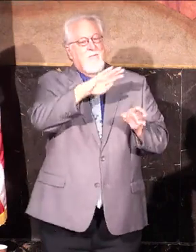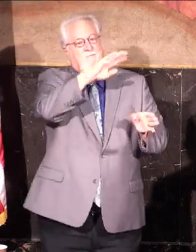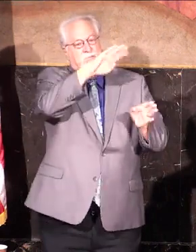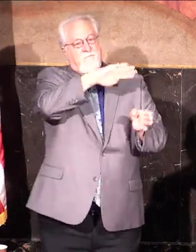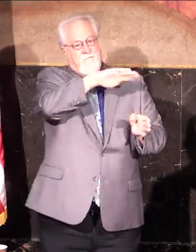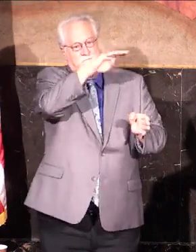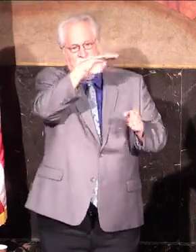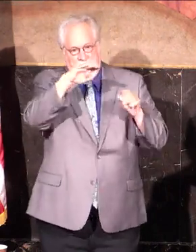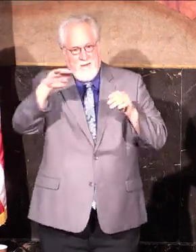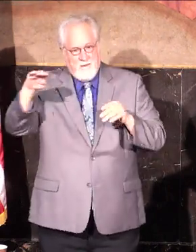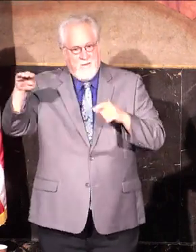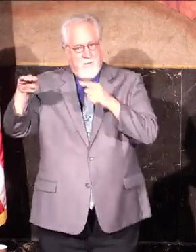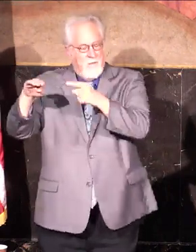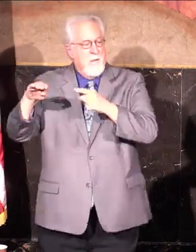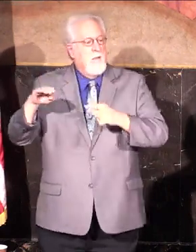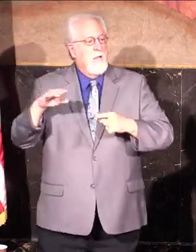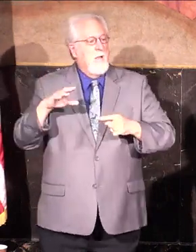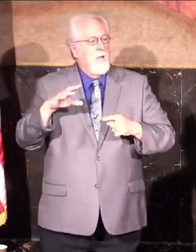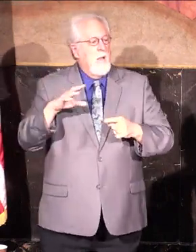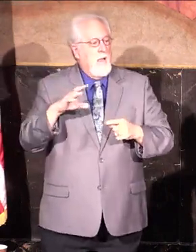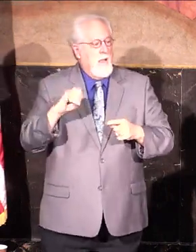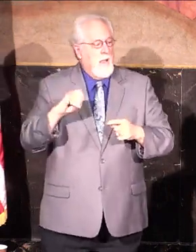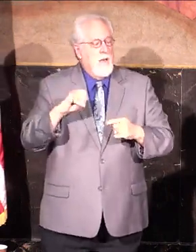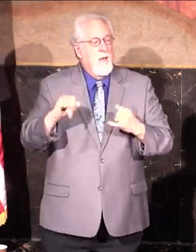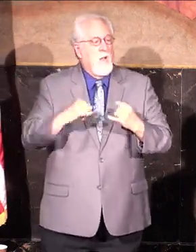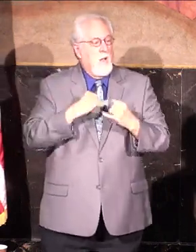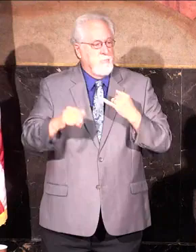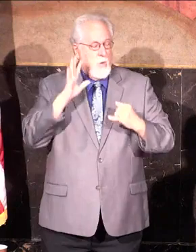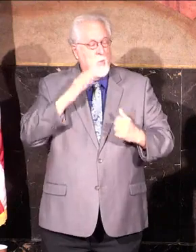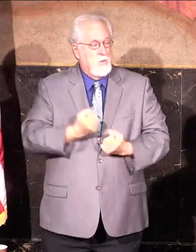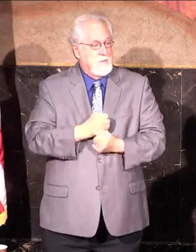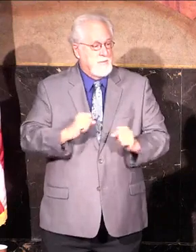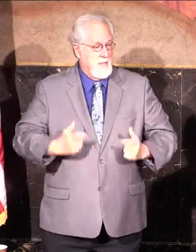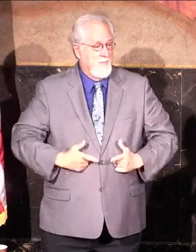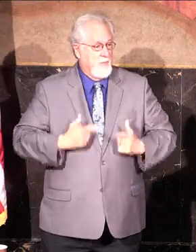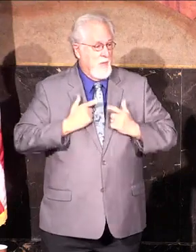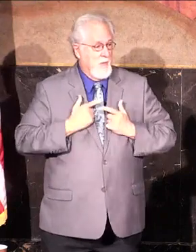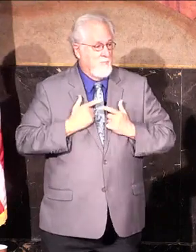reduce the demand on our healthcare delivery system, and ultimately we're going to save lives.